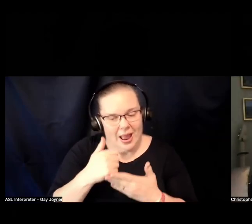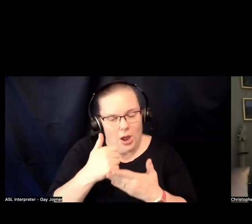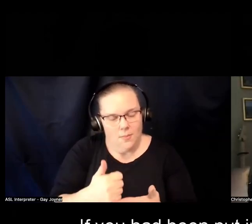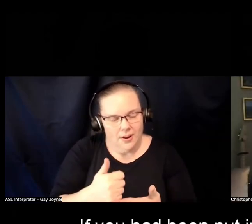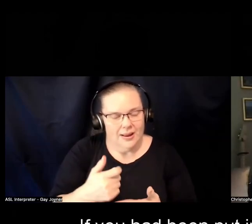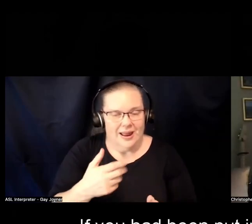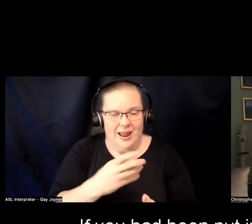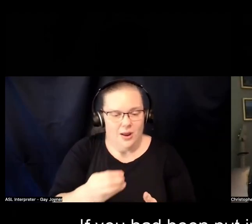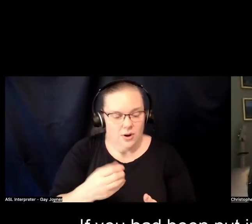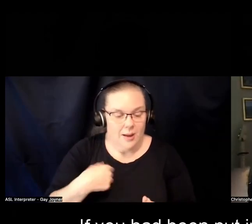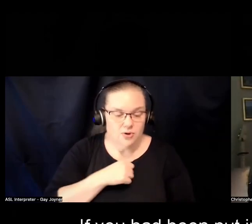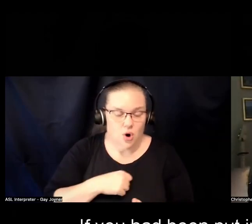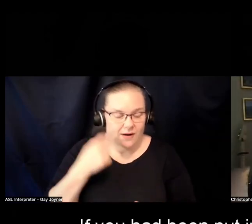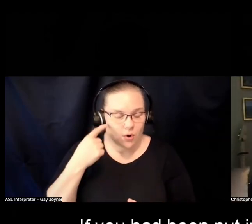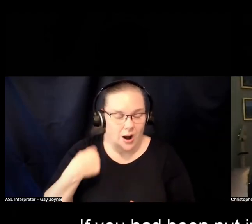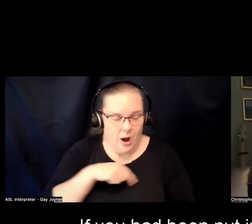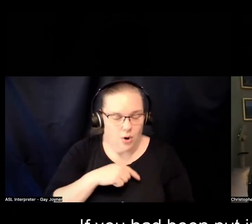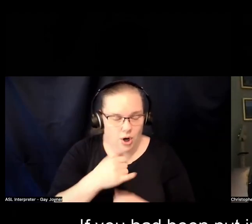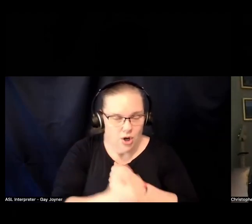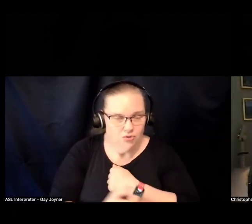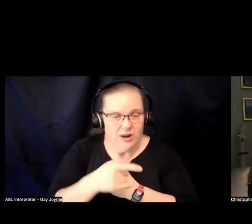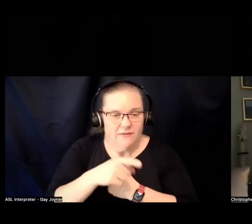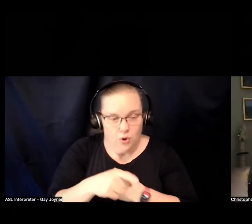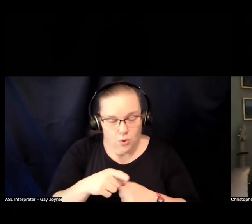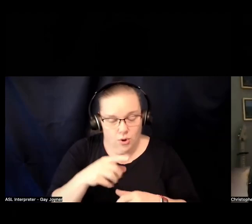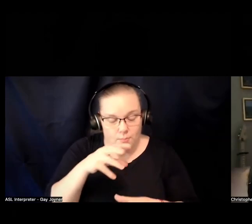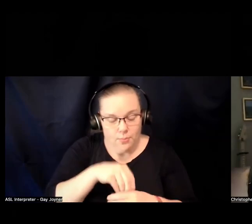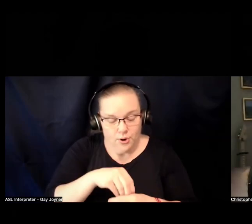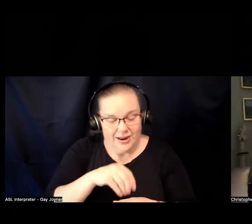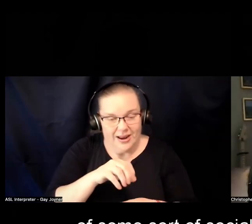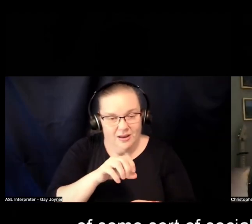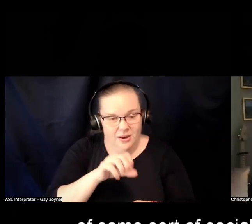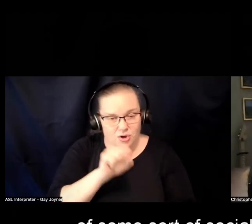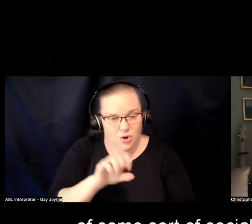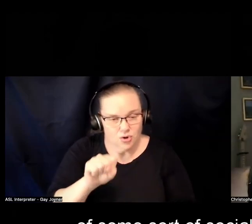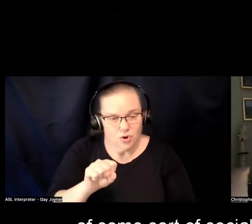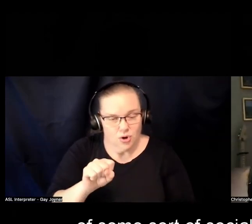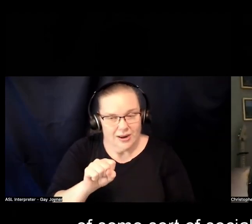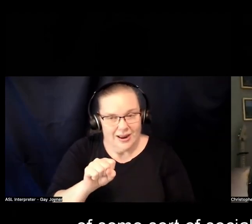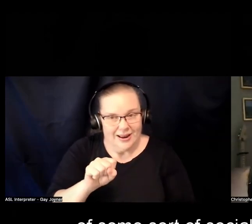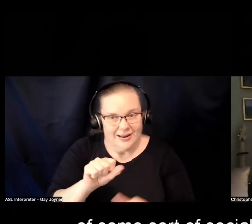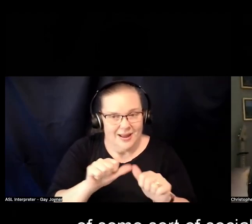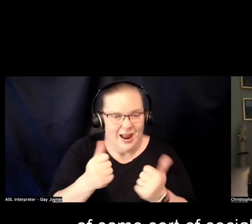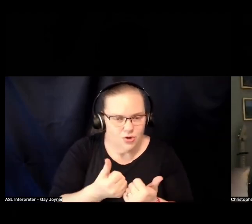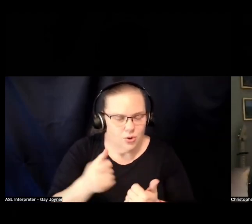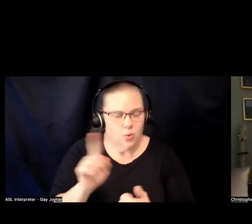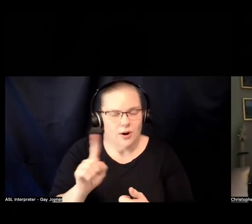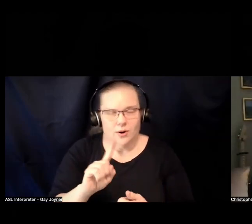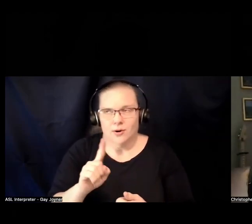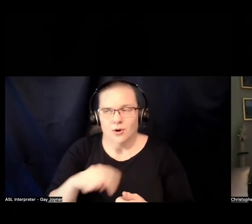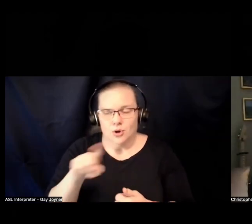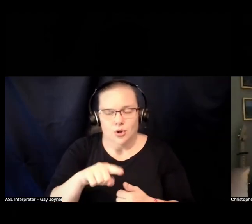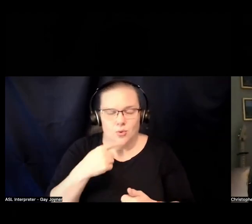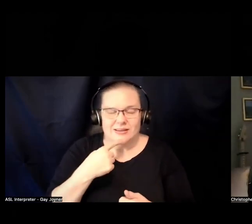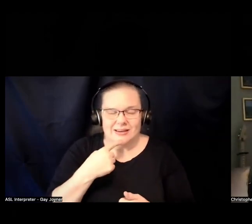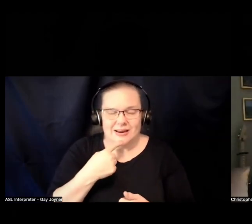country. If you had been put in Social Security Agency work, where at most it was a question of some sort of social work or welfare work, I would have